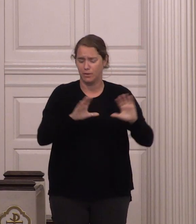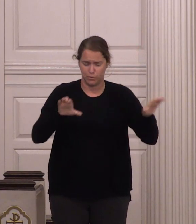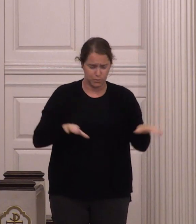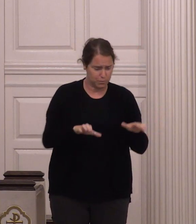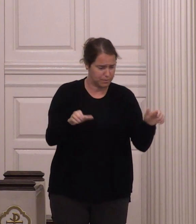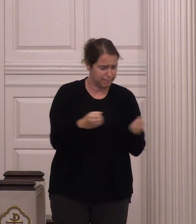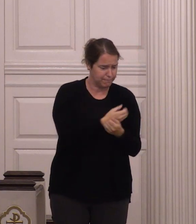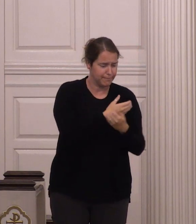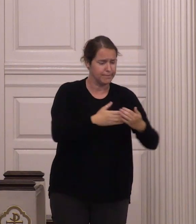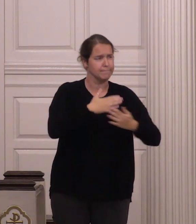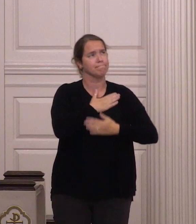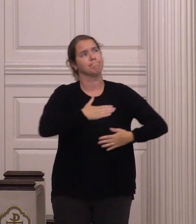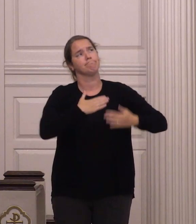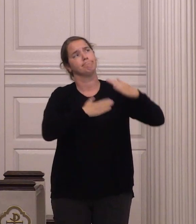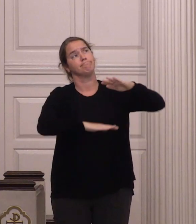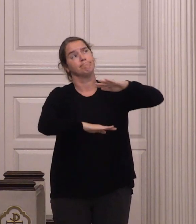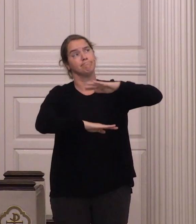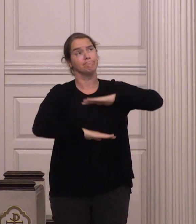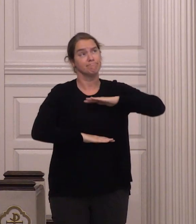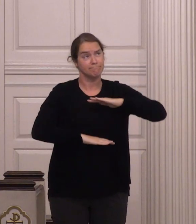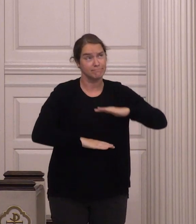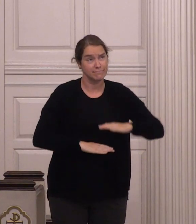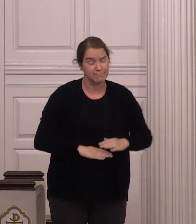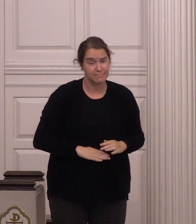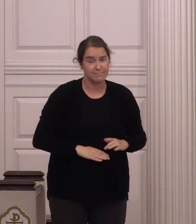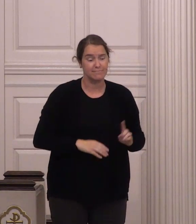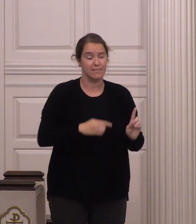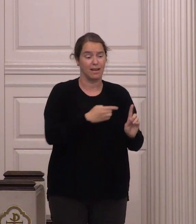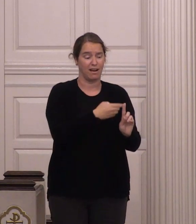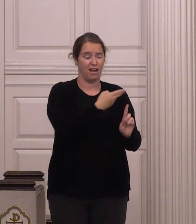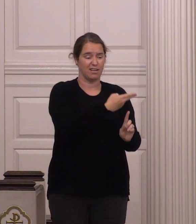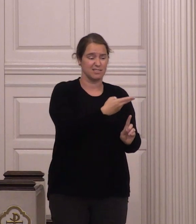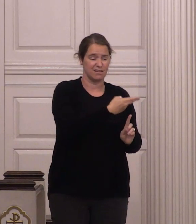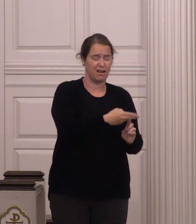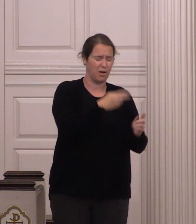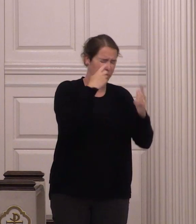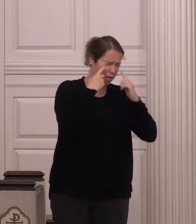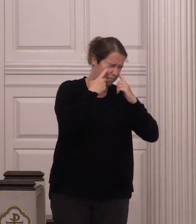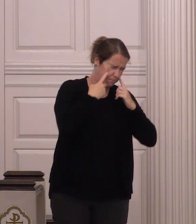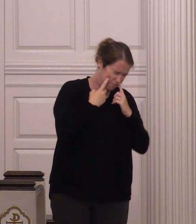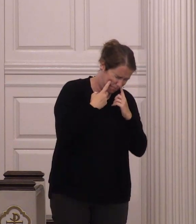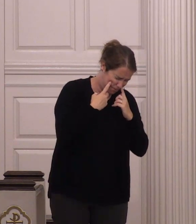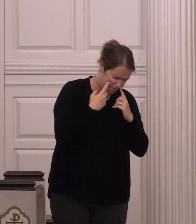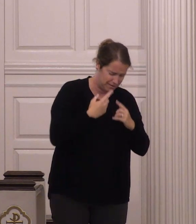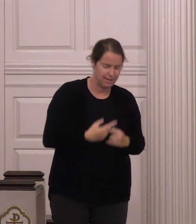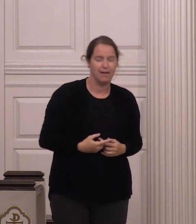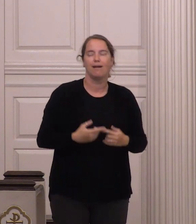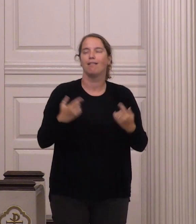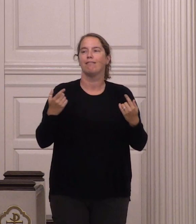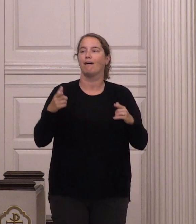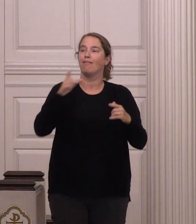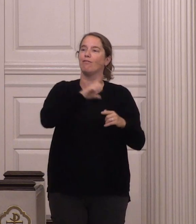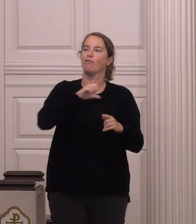you." And Hezekiah wept bitterly. Then the word of the Lord came to